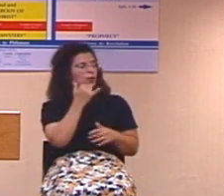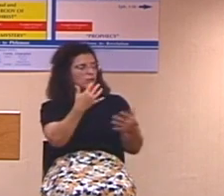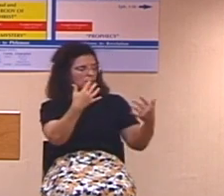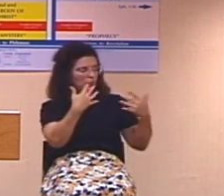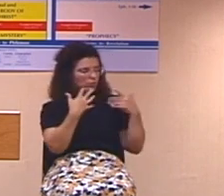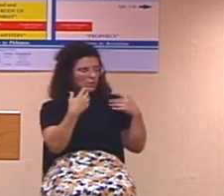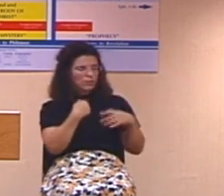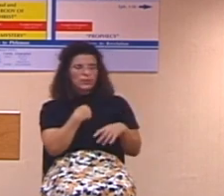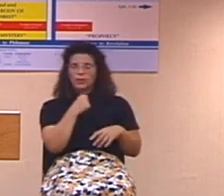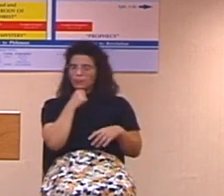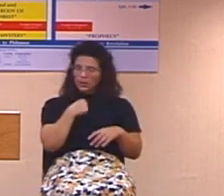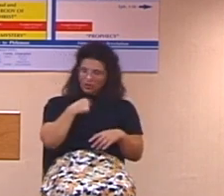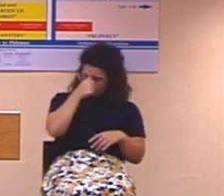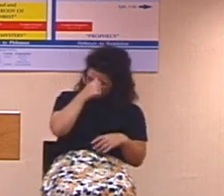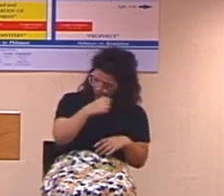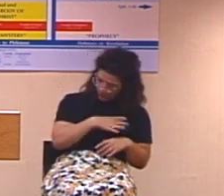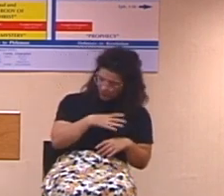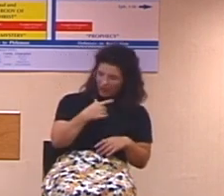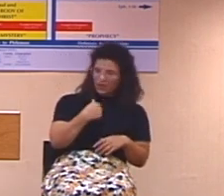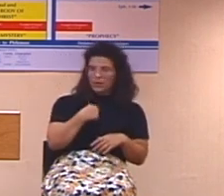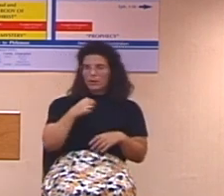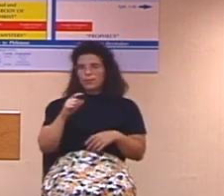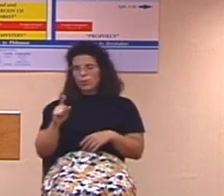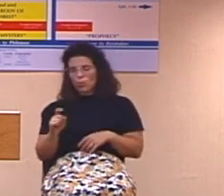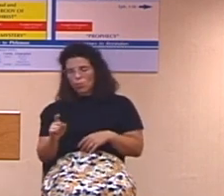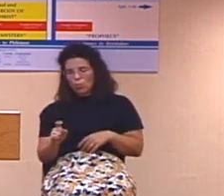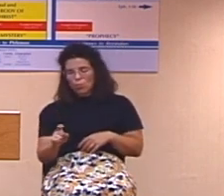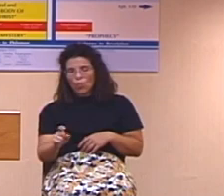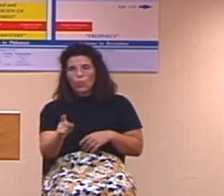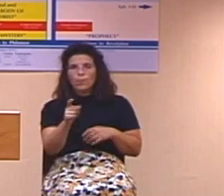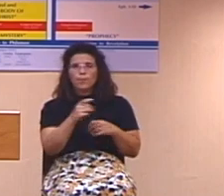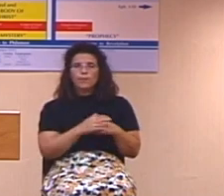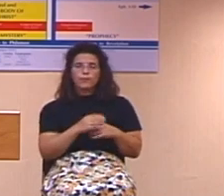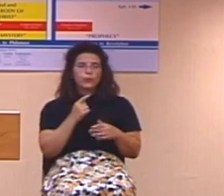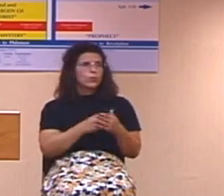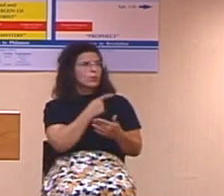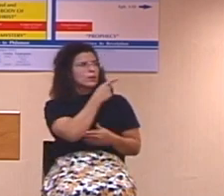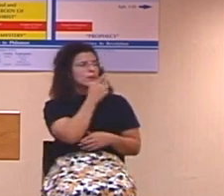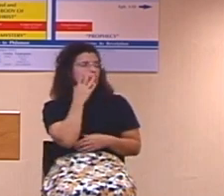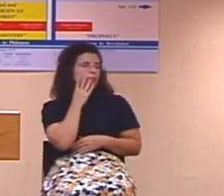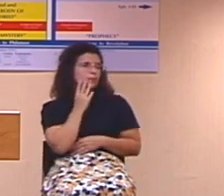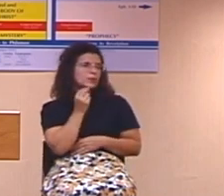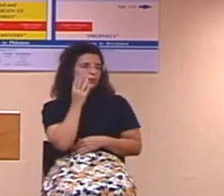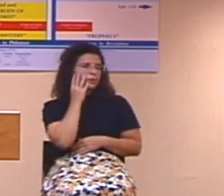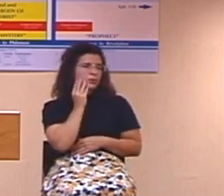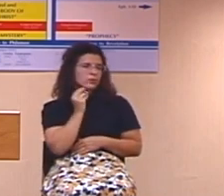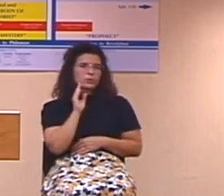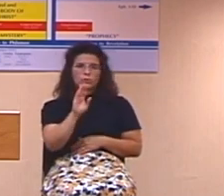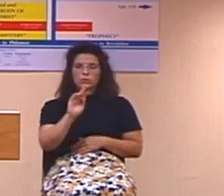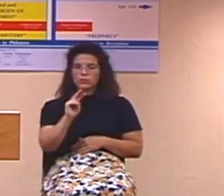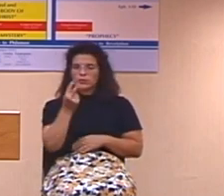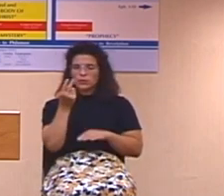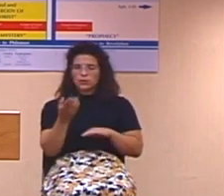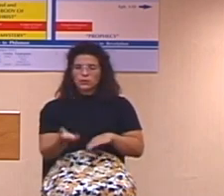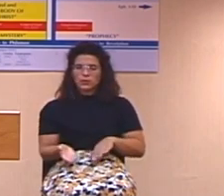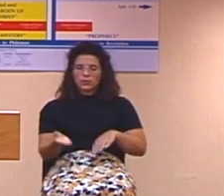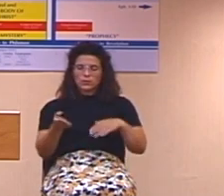forsaken me? I am not a man, I am a worm. What did he experience? Your second death.